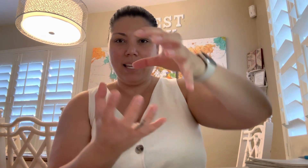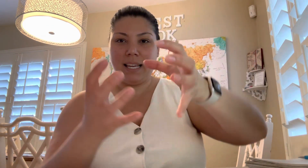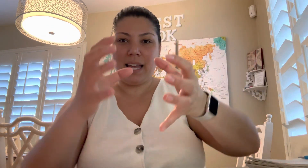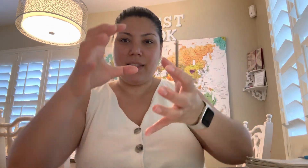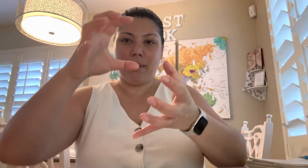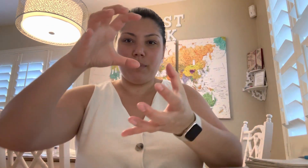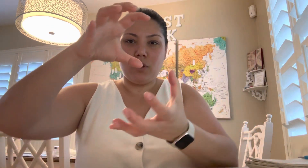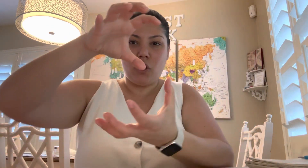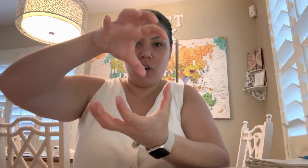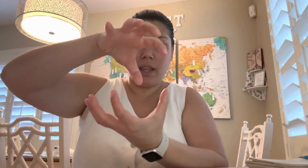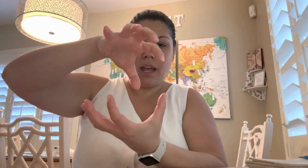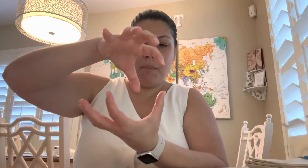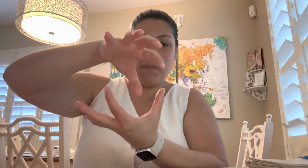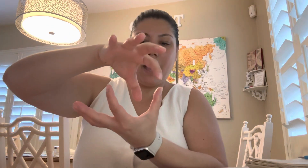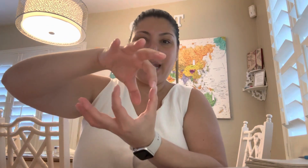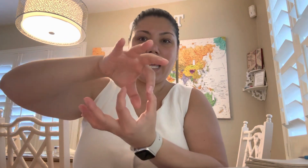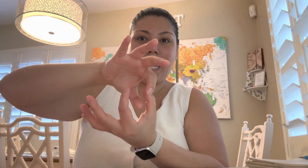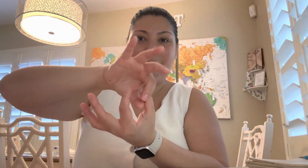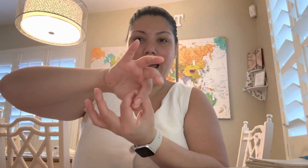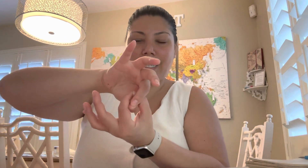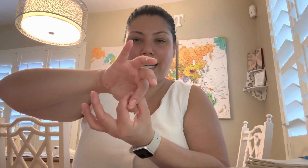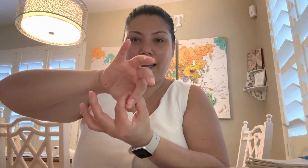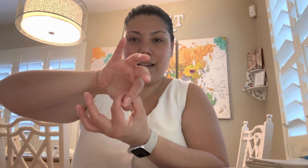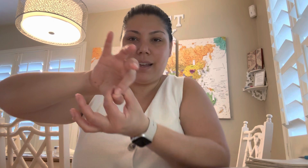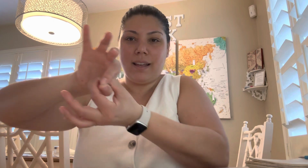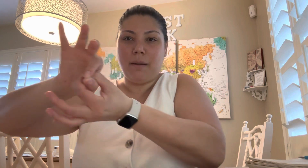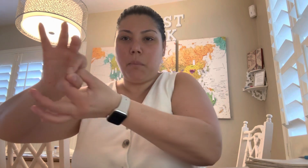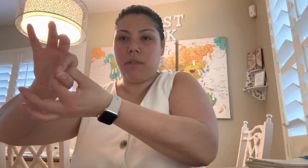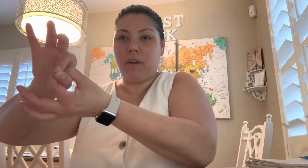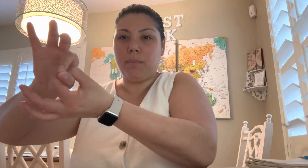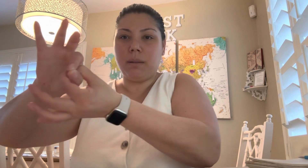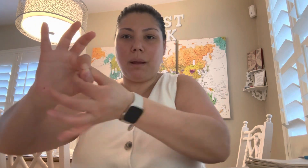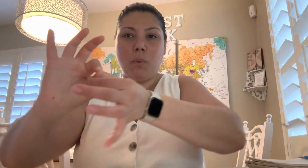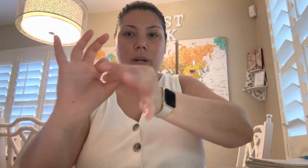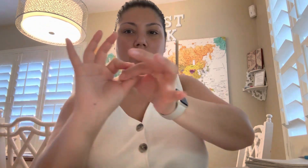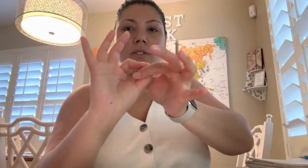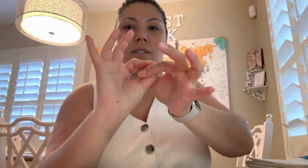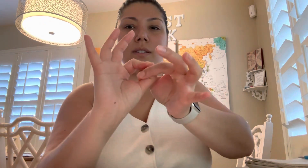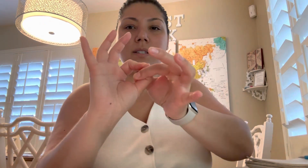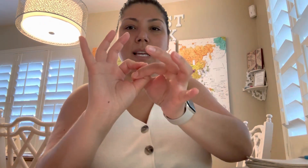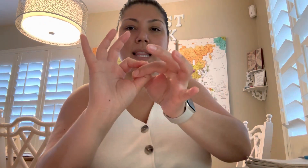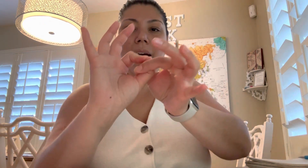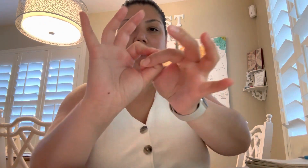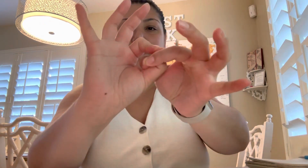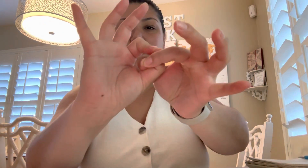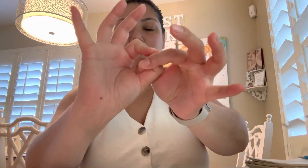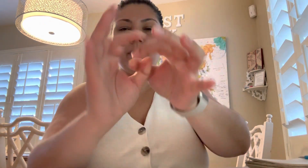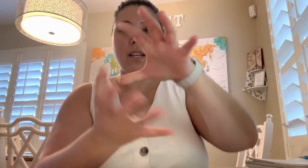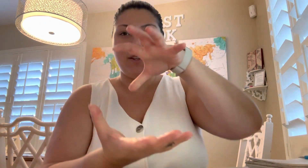And then I'm turning them and connecting my thumbs and my pointers like that.